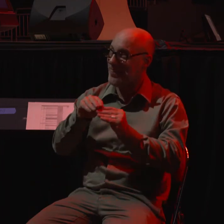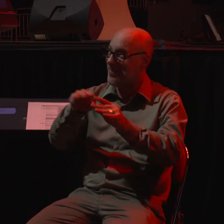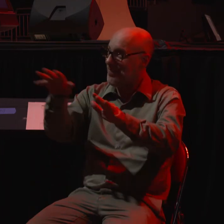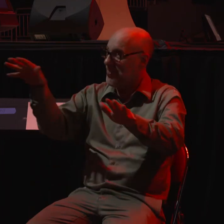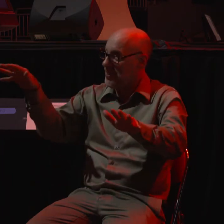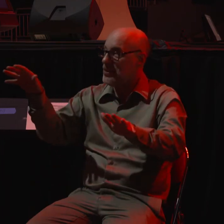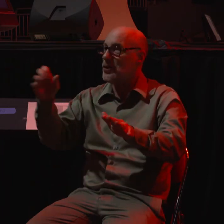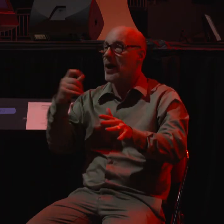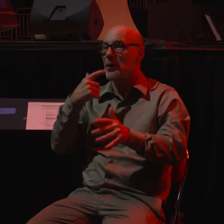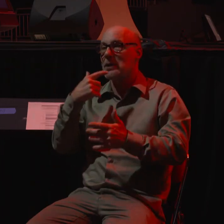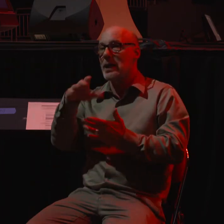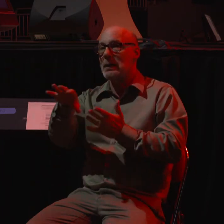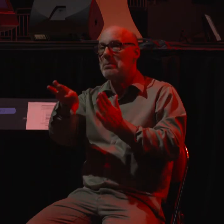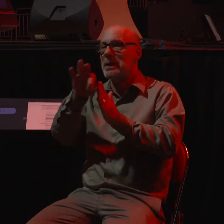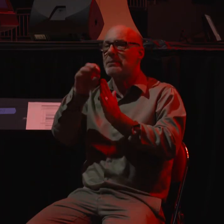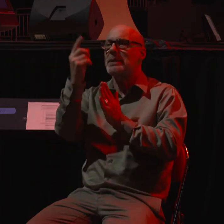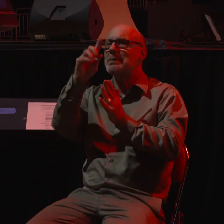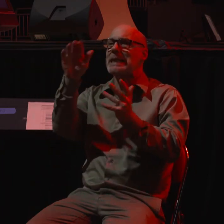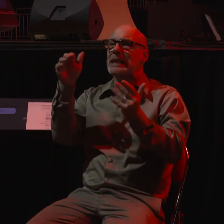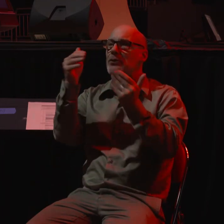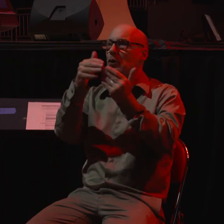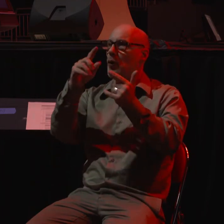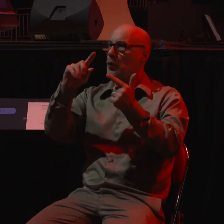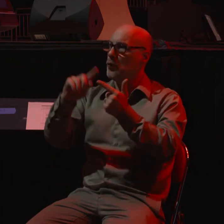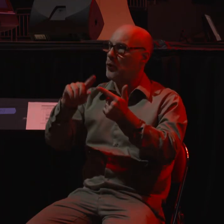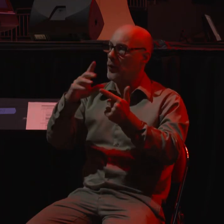intro African American history, like before the Mayflower,